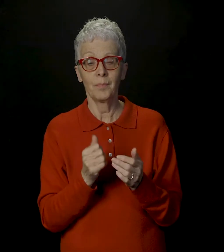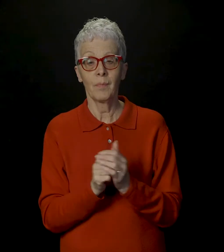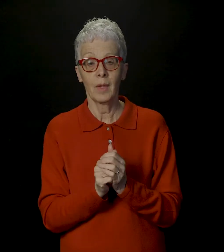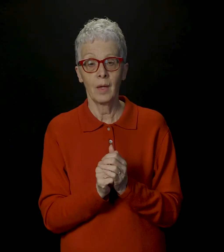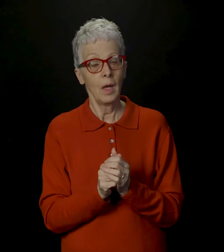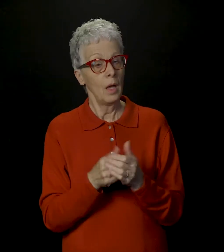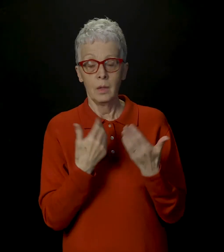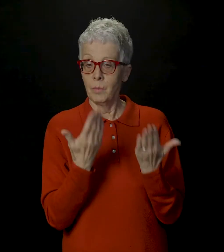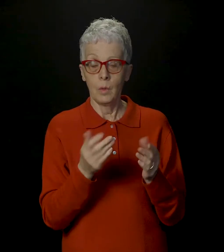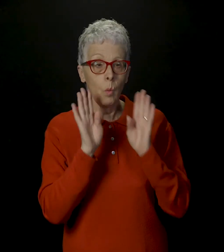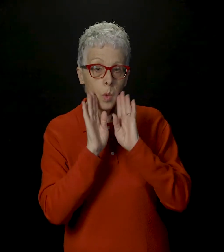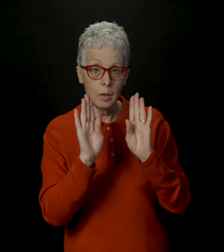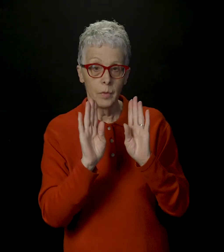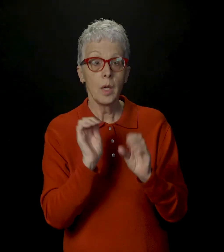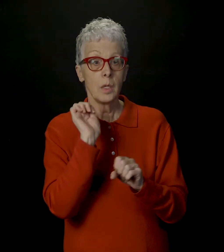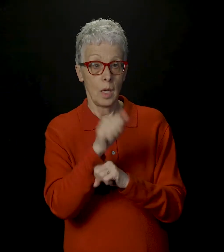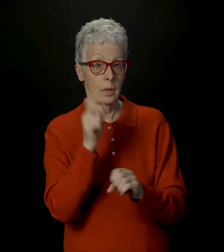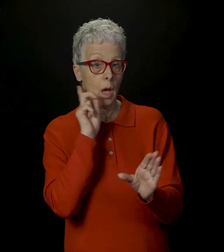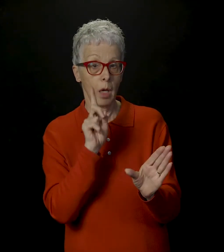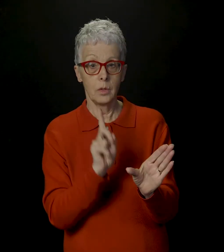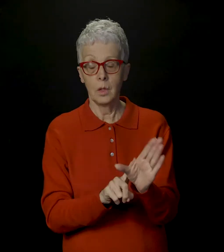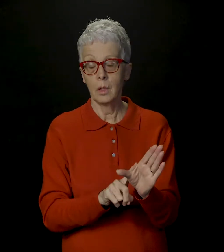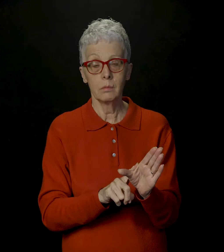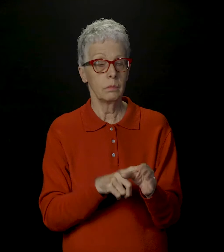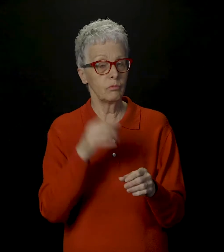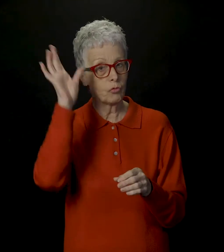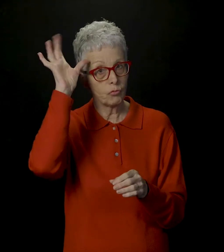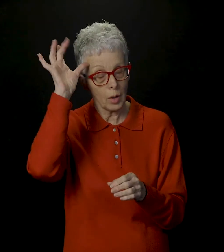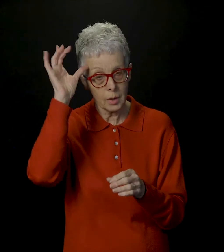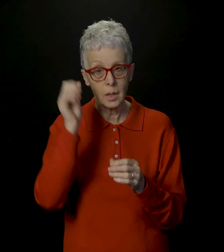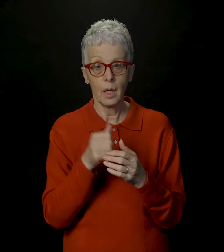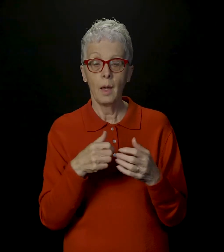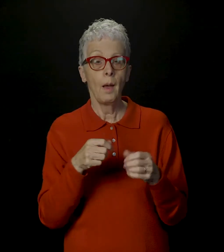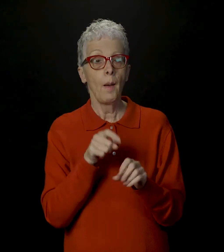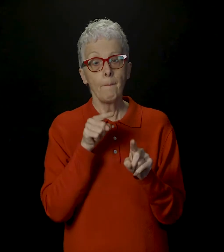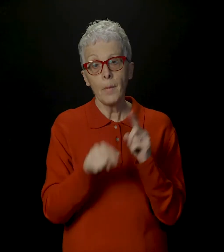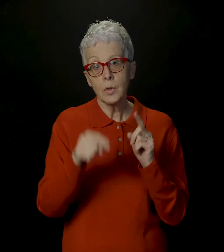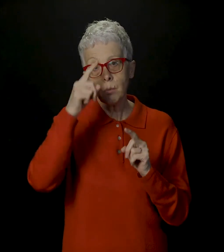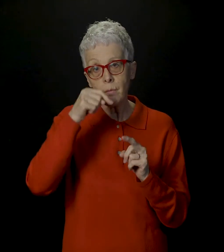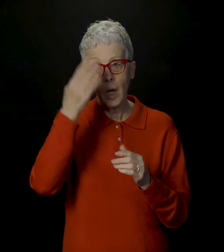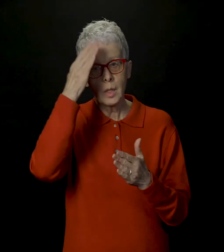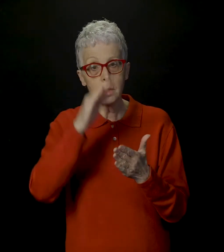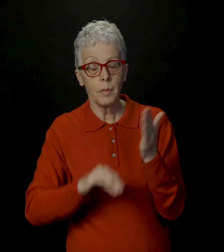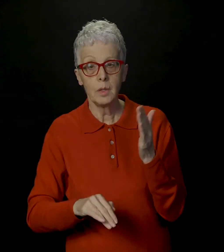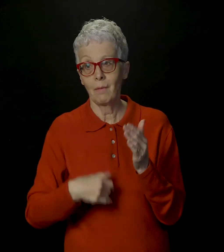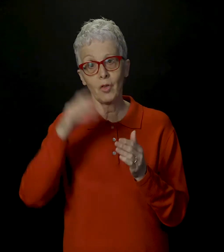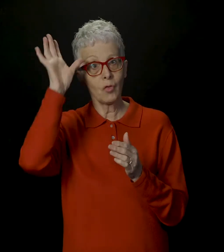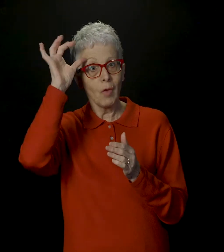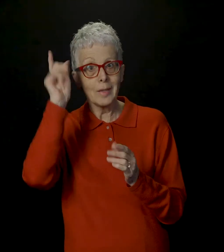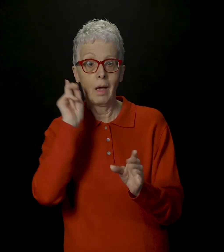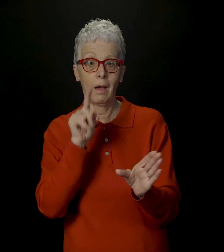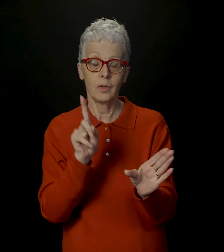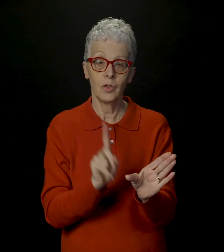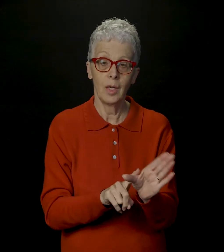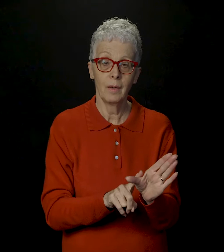No, look It's been incredible So, yes The year was insane For, you know I guess most people Would have experienced Some sort of crazy Through